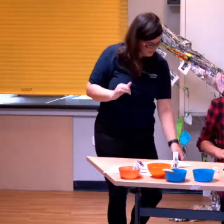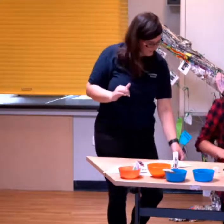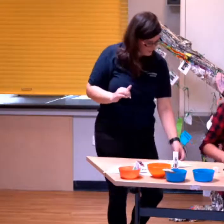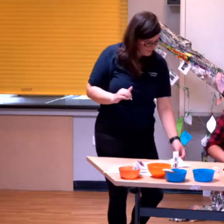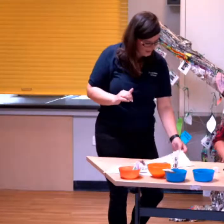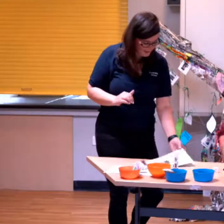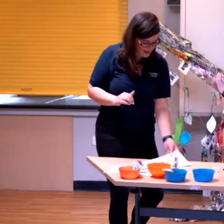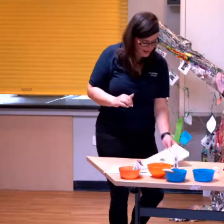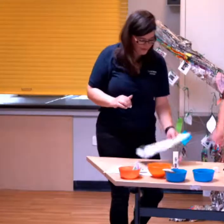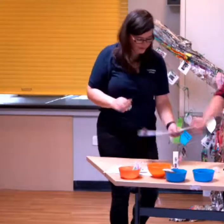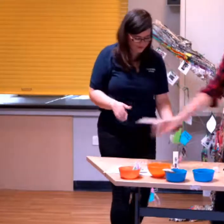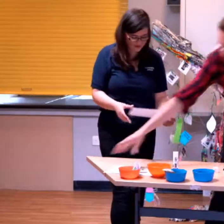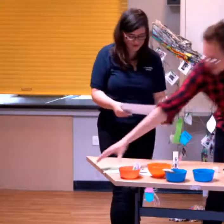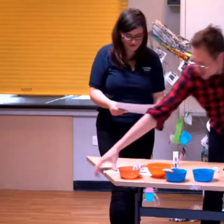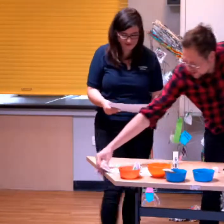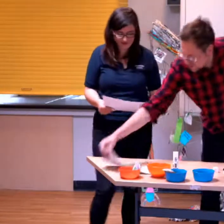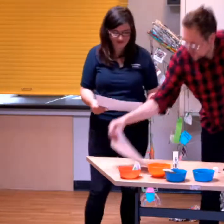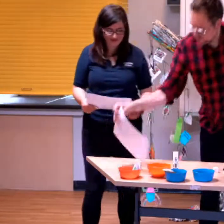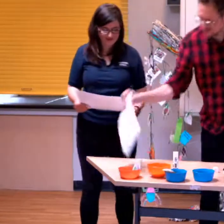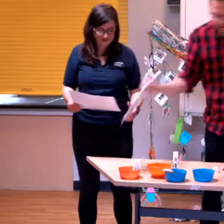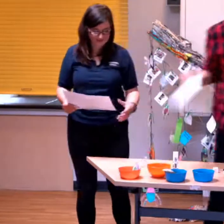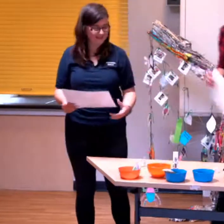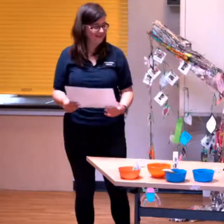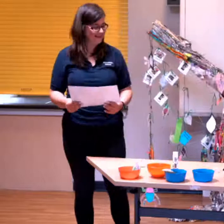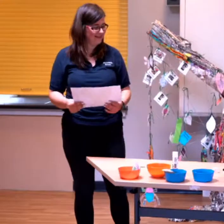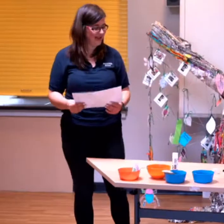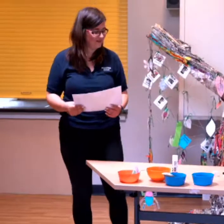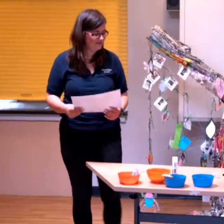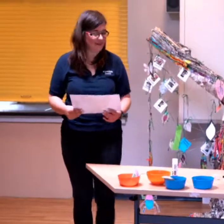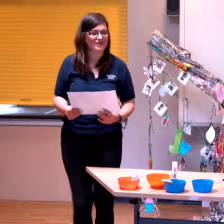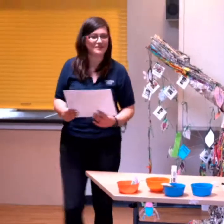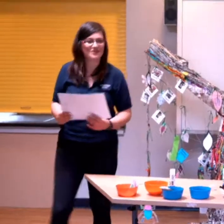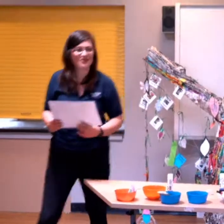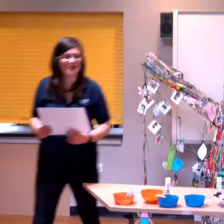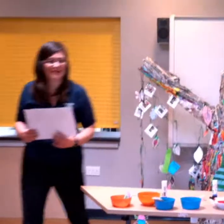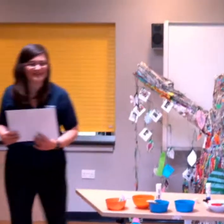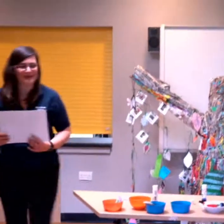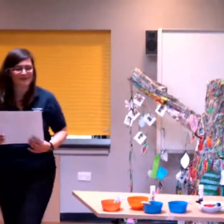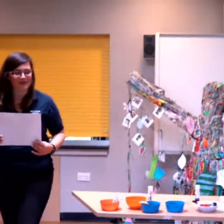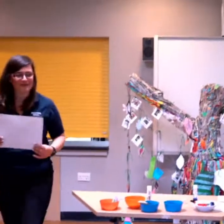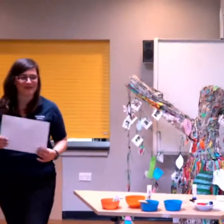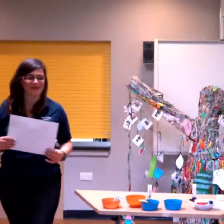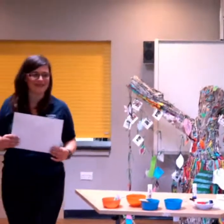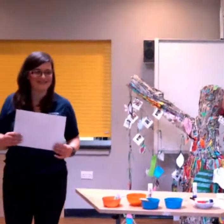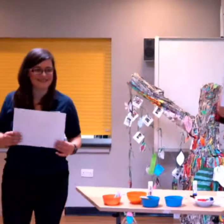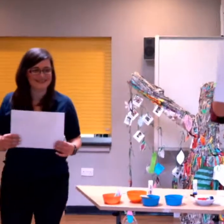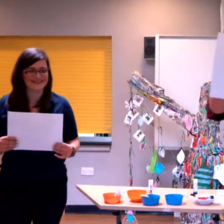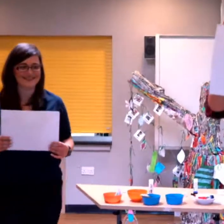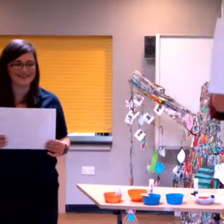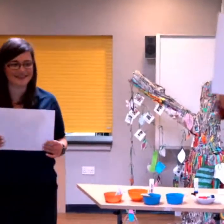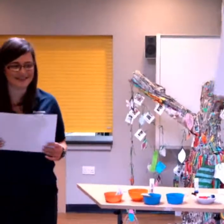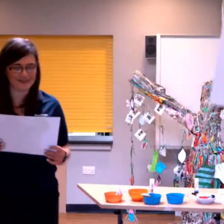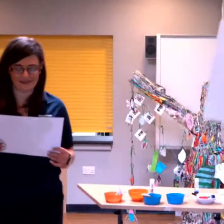you ready? Right, yeah. This is what it was supposed to look like. Yeah, right, James can show you the example and show you his. Here we go.